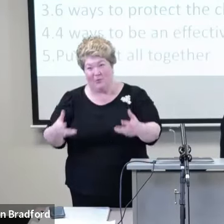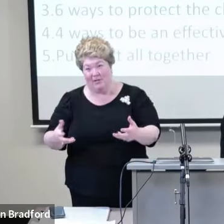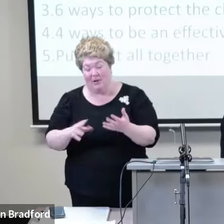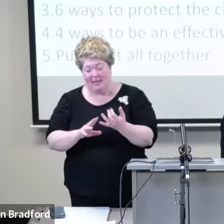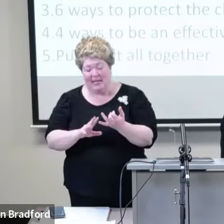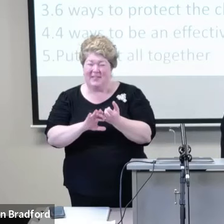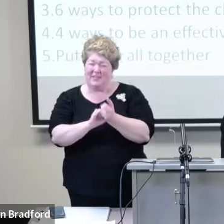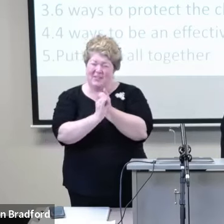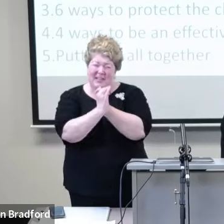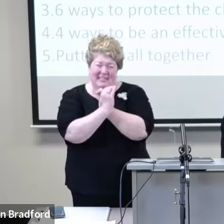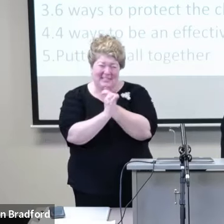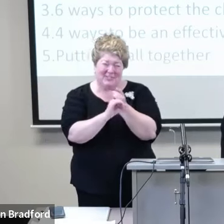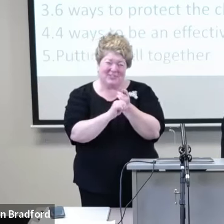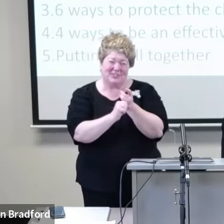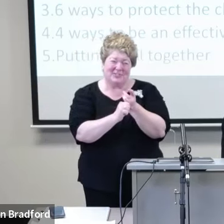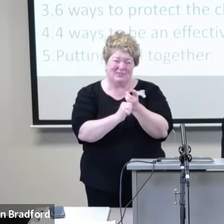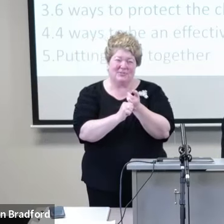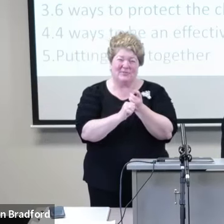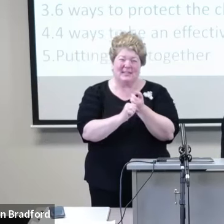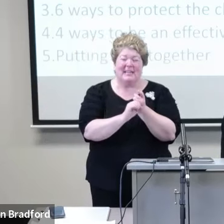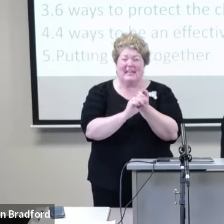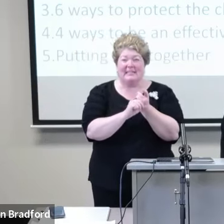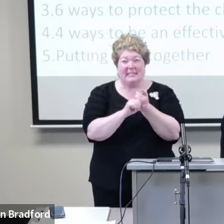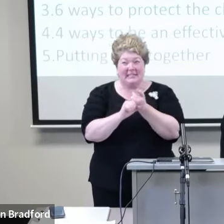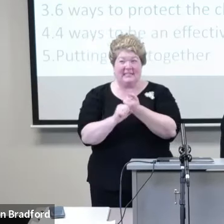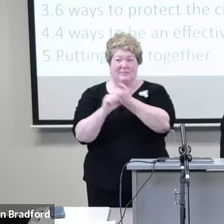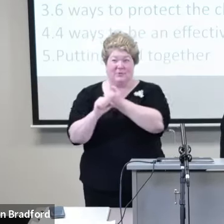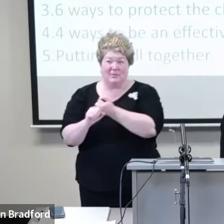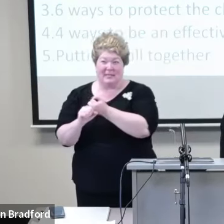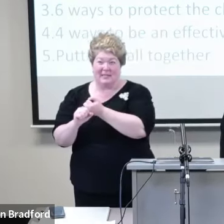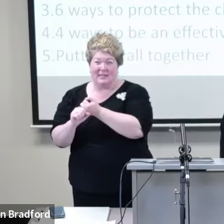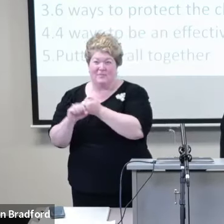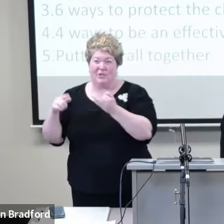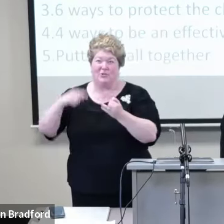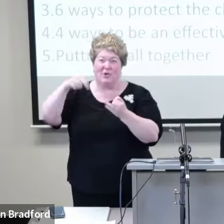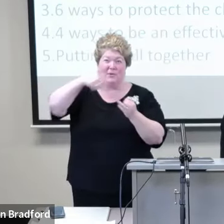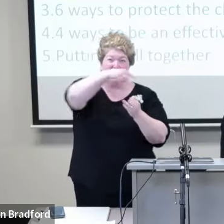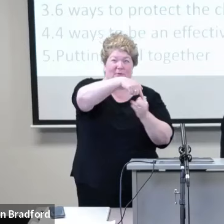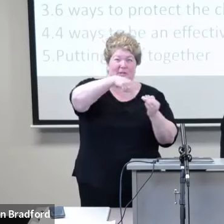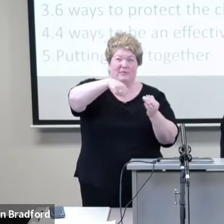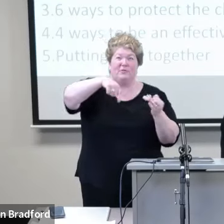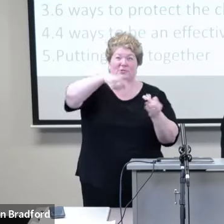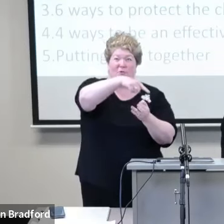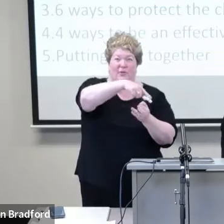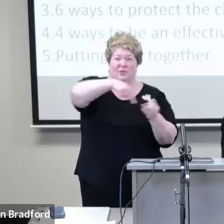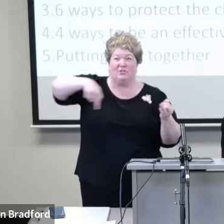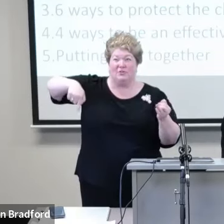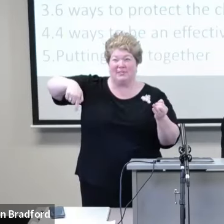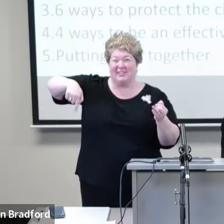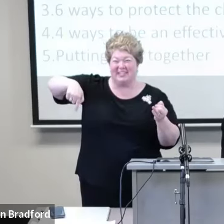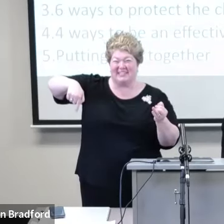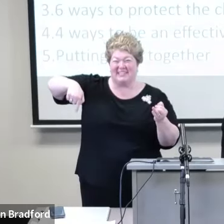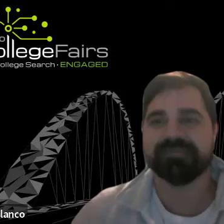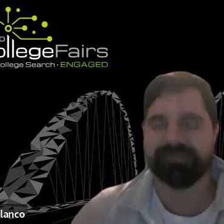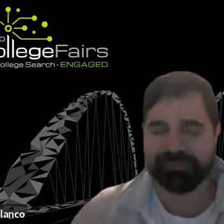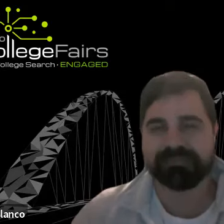what you're working on the other thing i discourage students from doing is listening to music but you know what the lyric even though there's no lyrics you know the